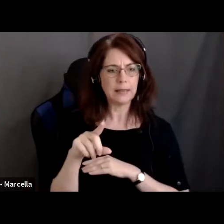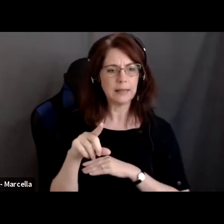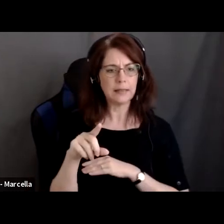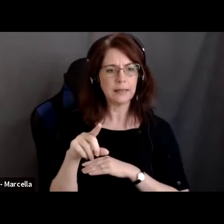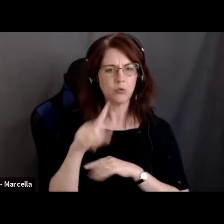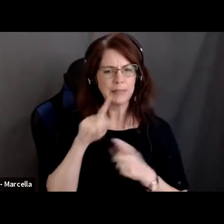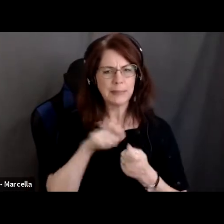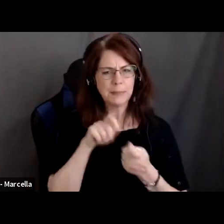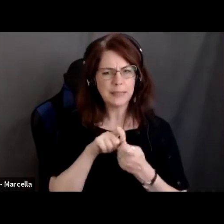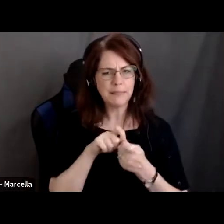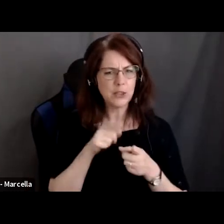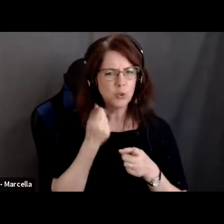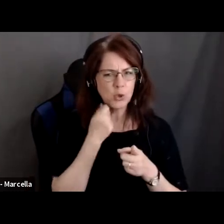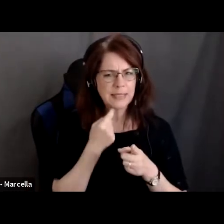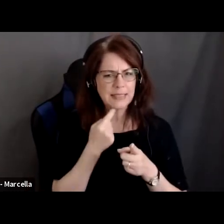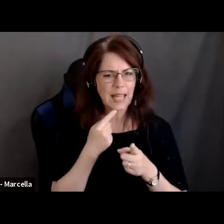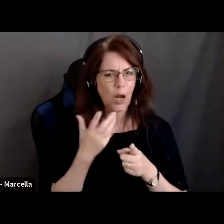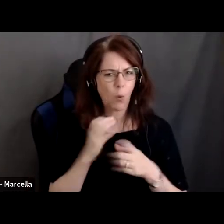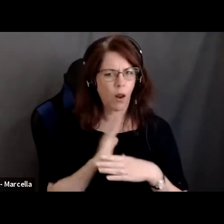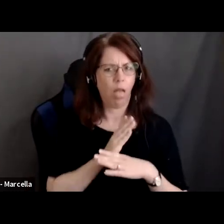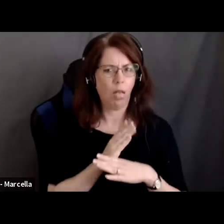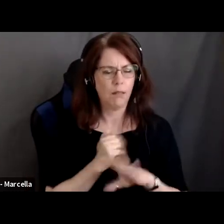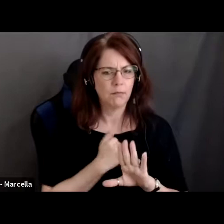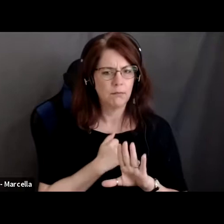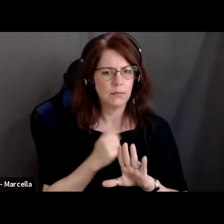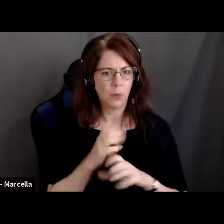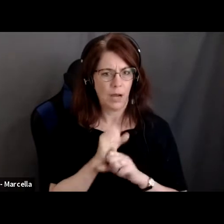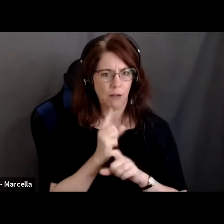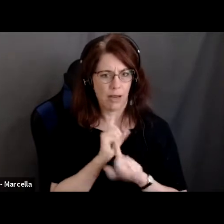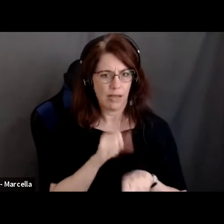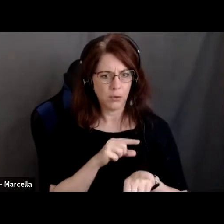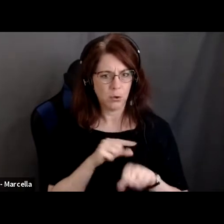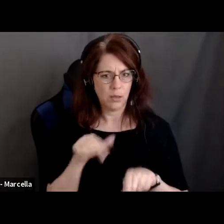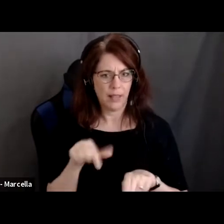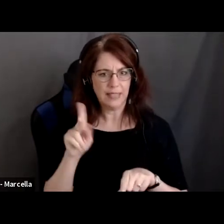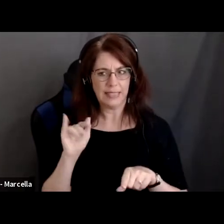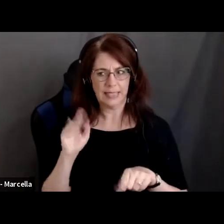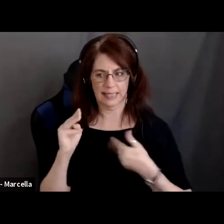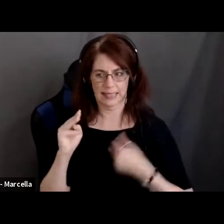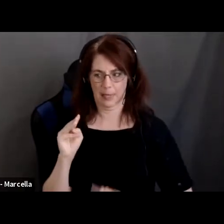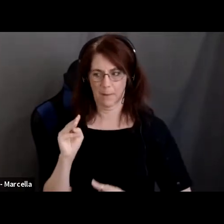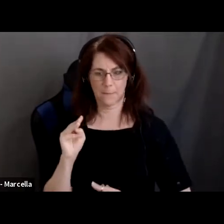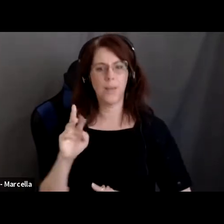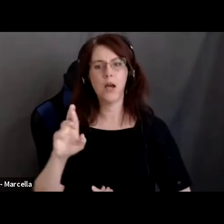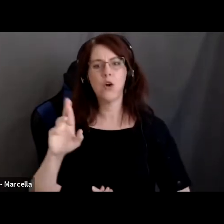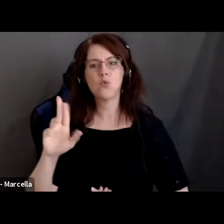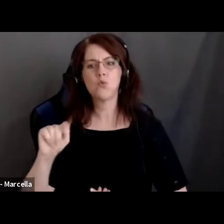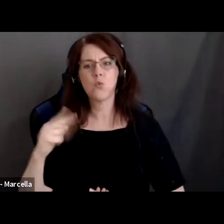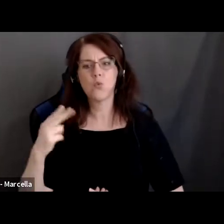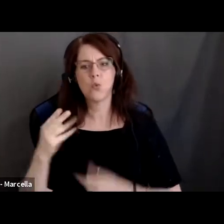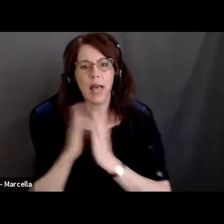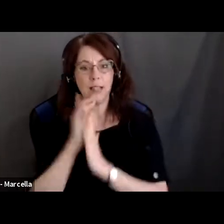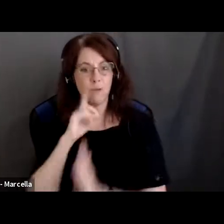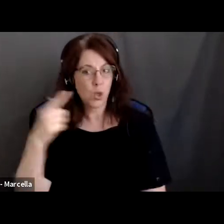really specific to what you just said, so I just wanted to make sure that they got that answered. This is Kim. Ruth asked, is this only for